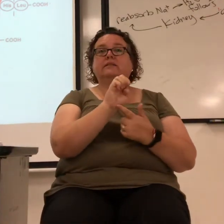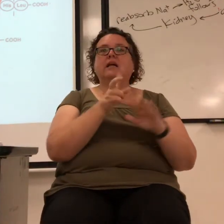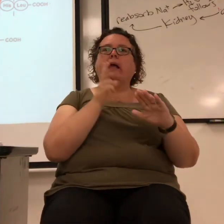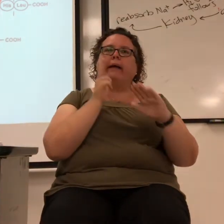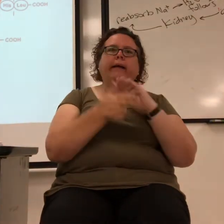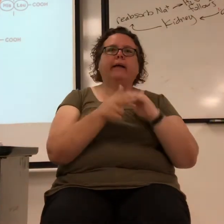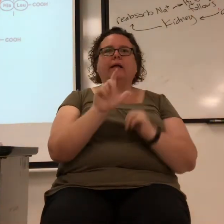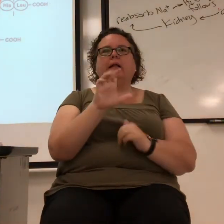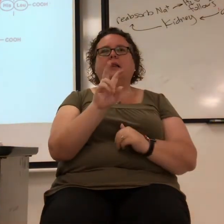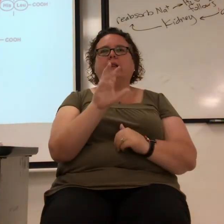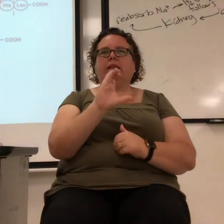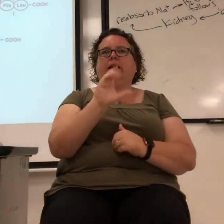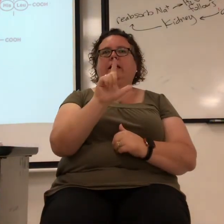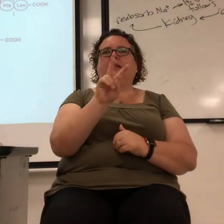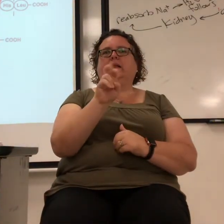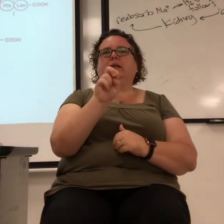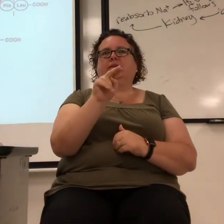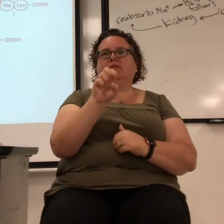cleaves.